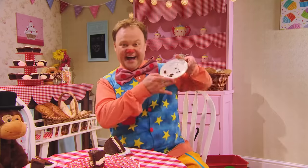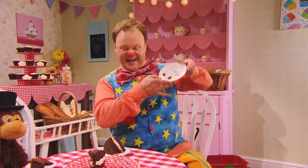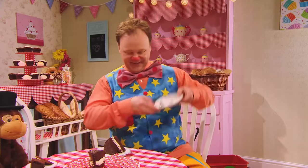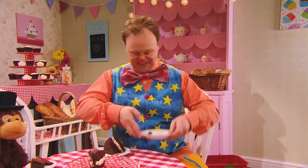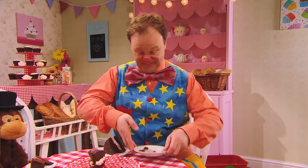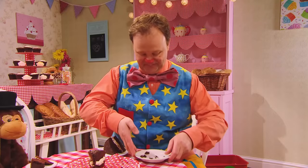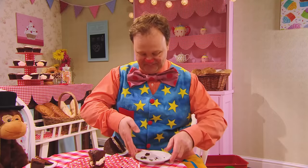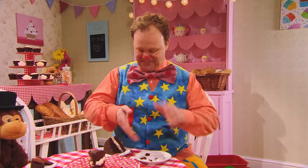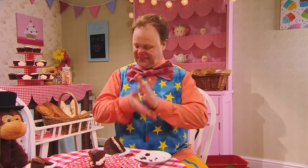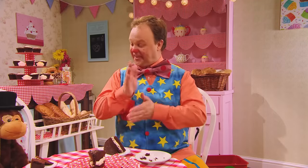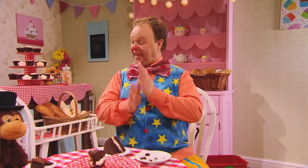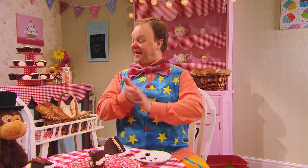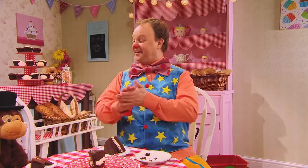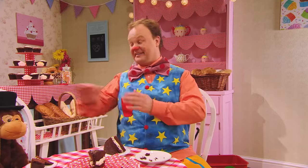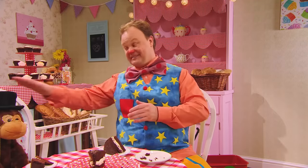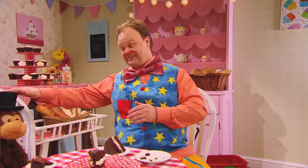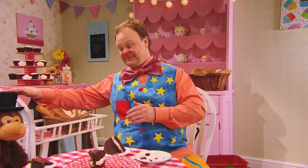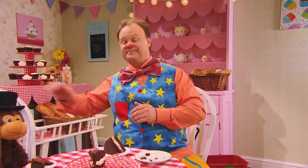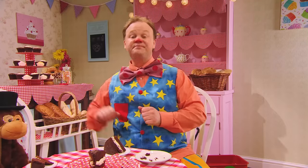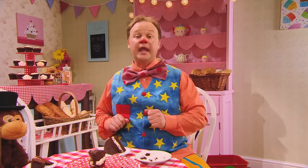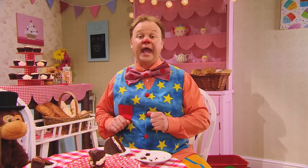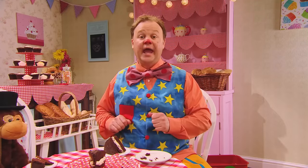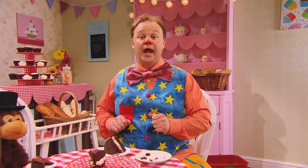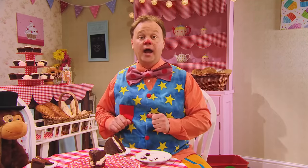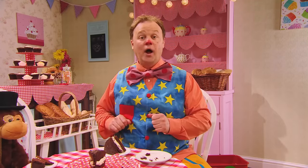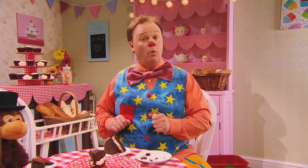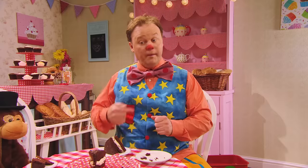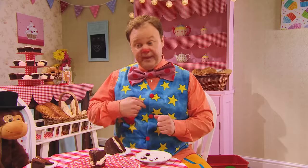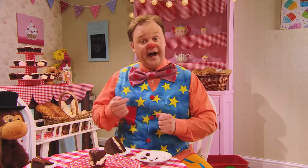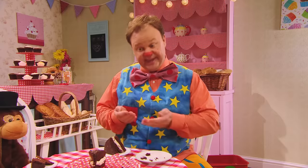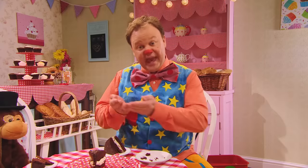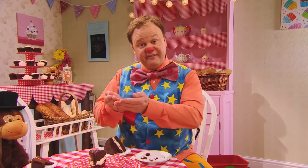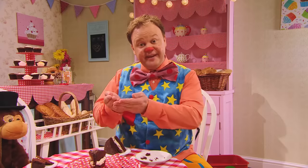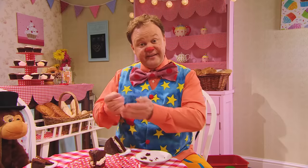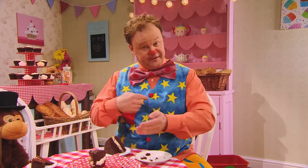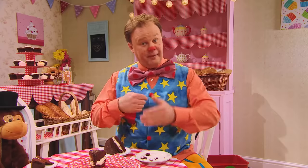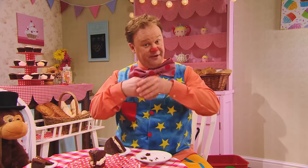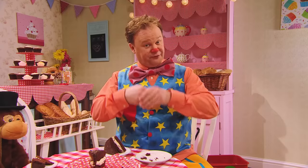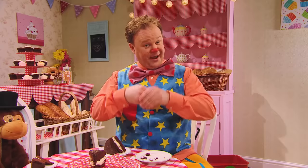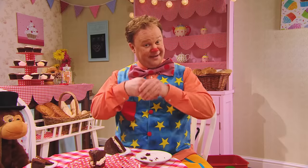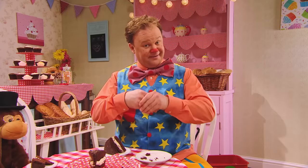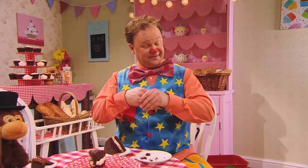There you are, Mr. Tumble. Where did all the cake go? Well, I gave it to my friends.